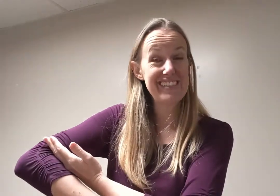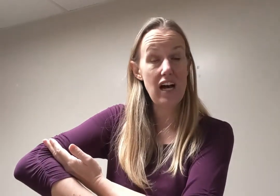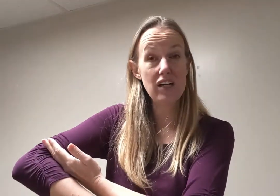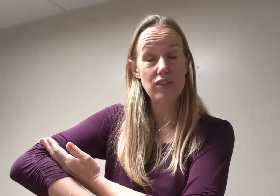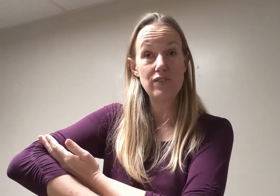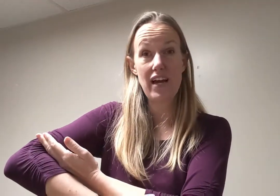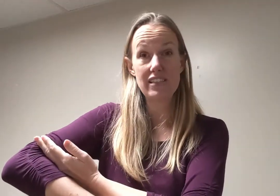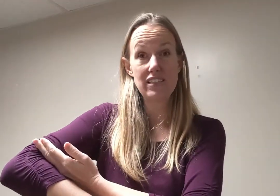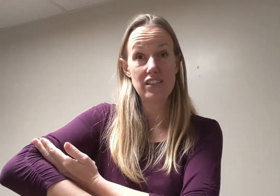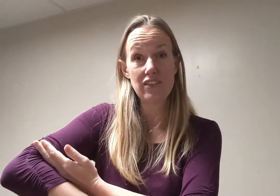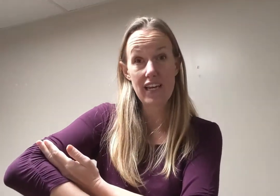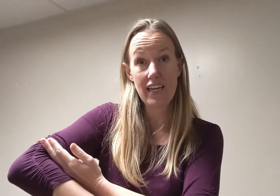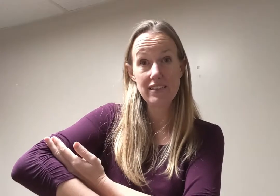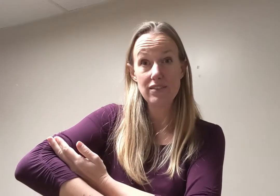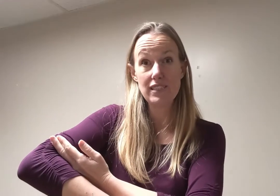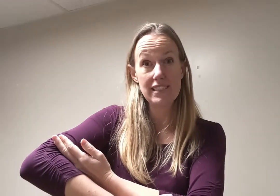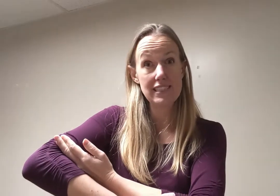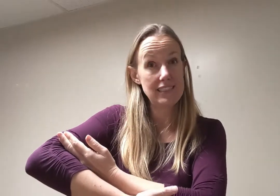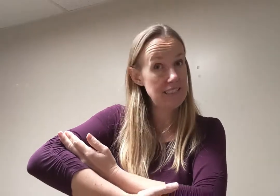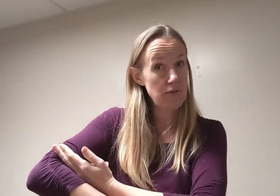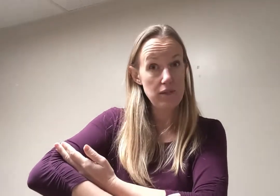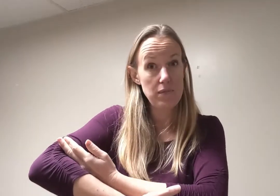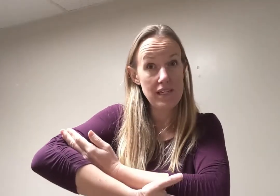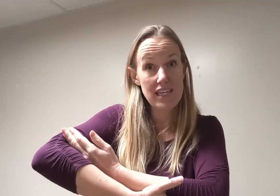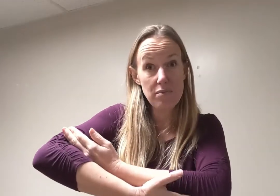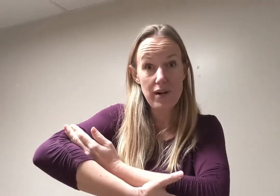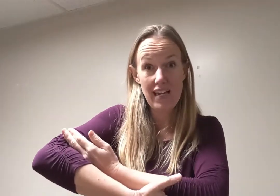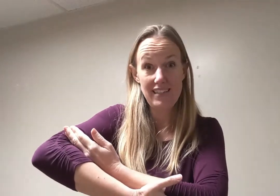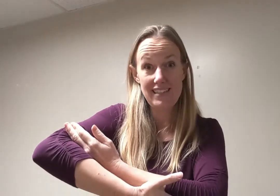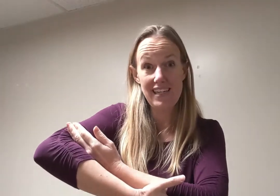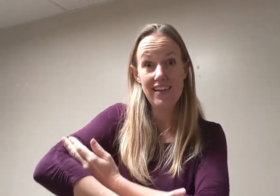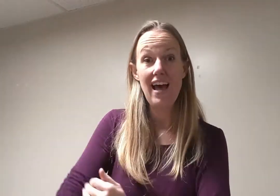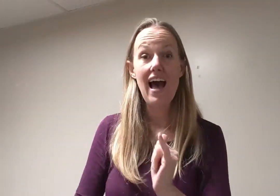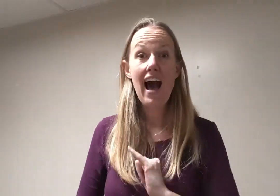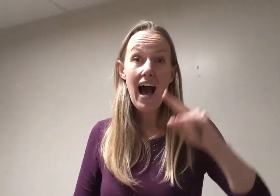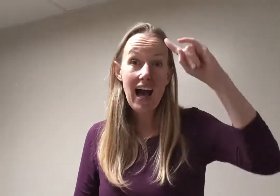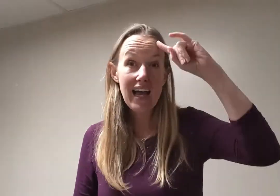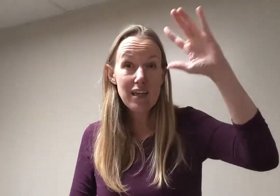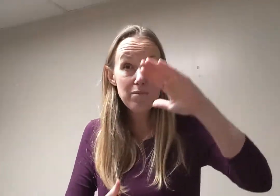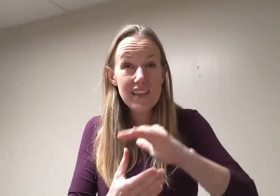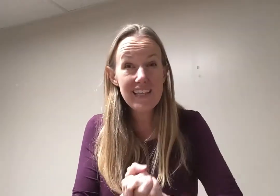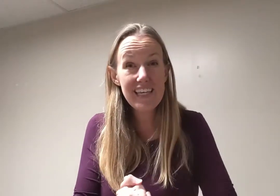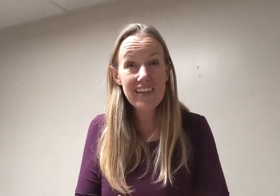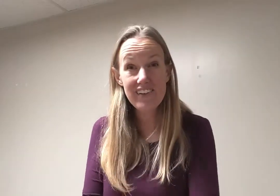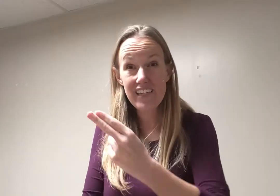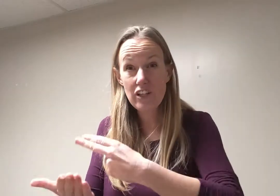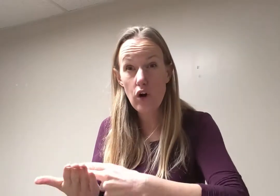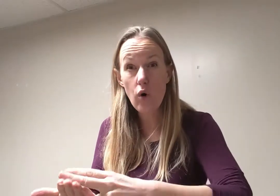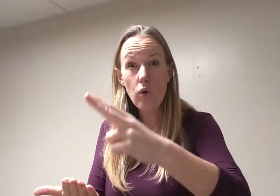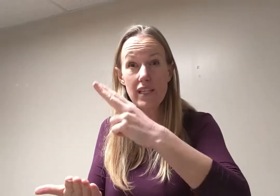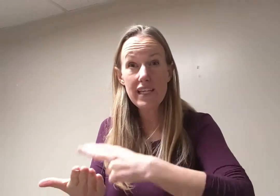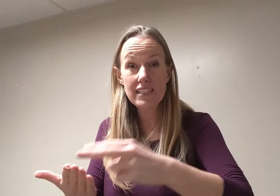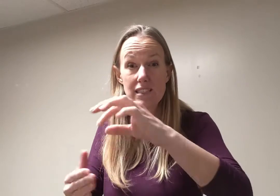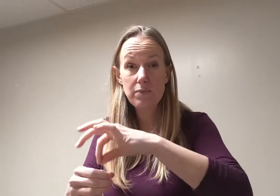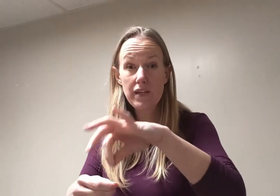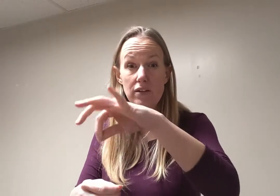song goes faster, okay? So just stick with me and keep practicing. I believe in the Holy